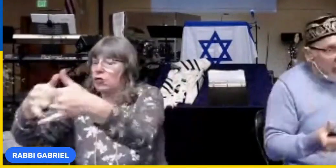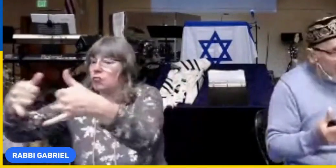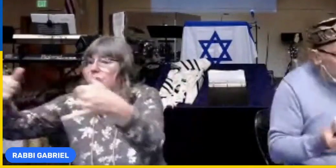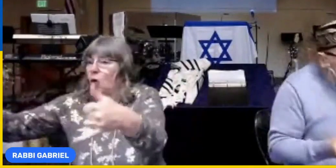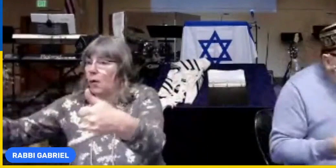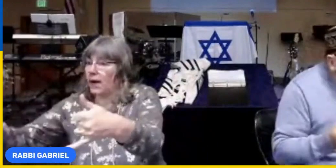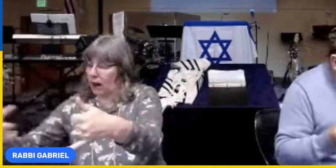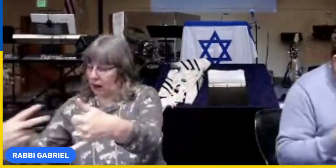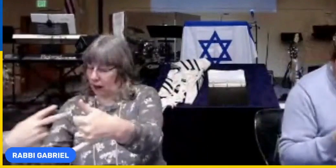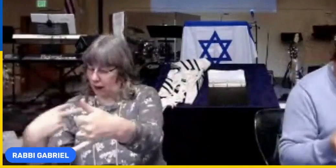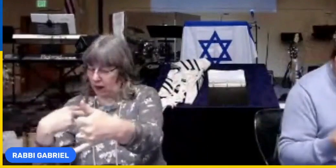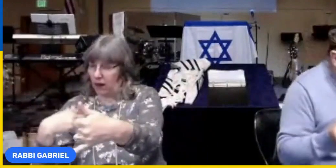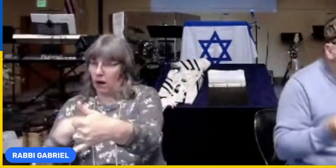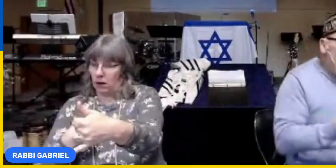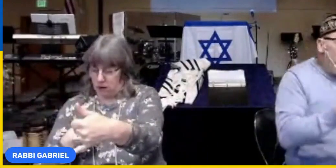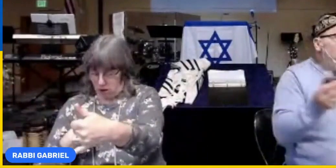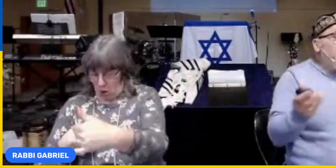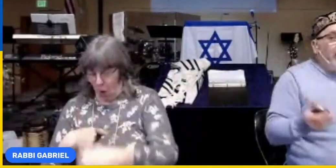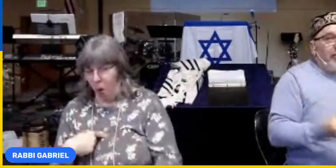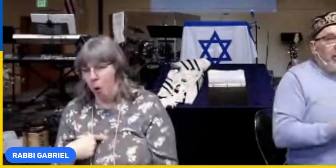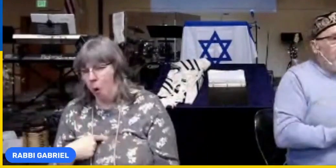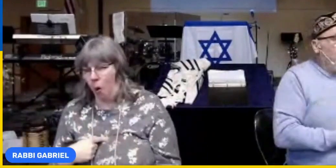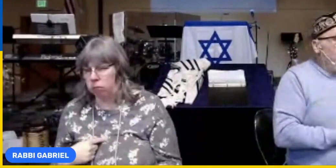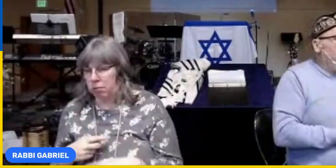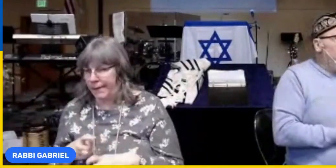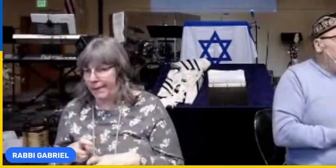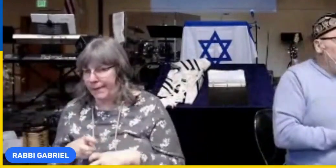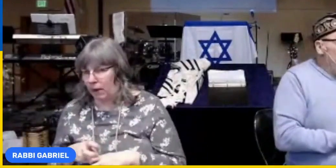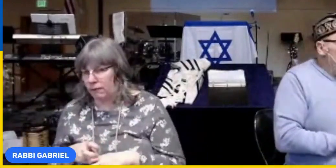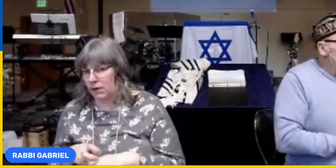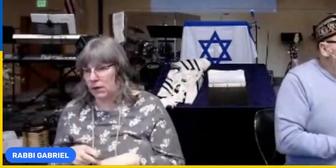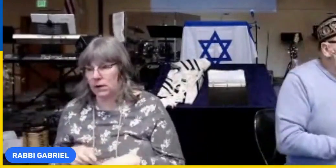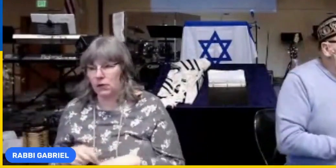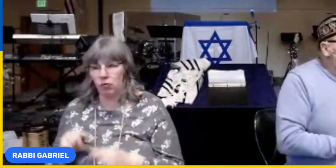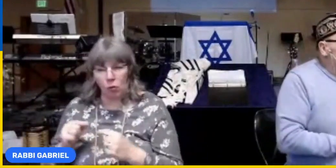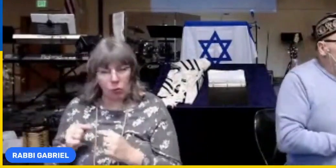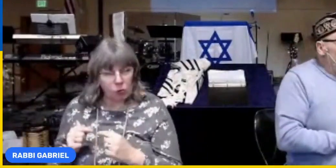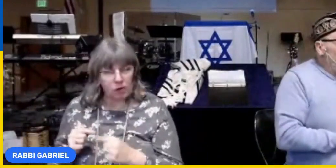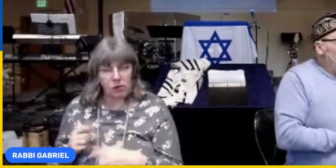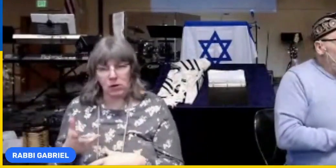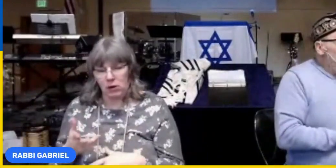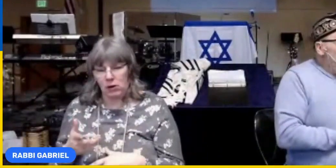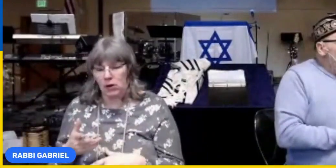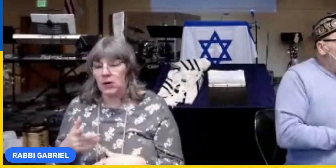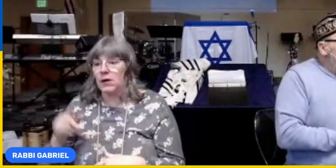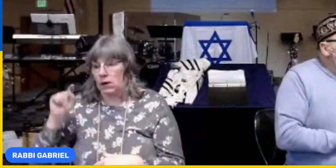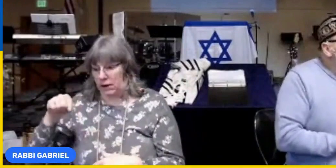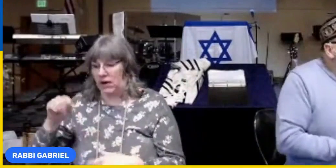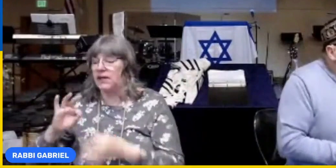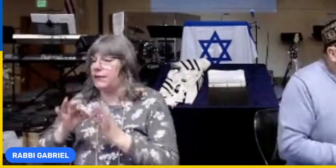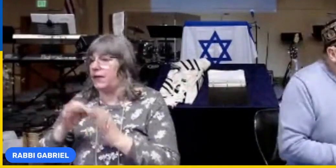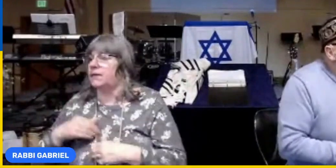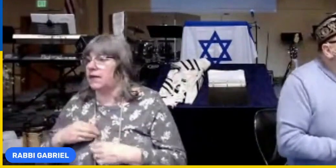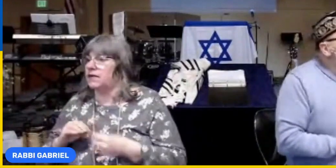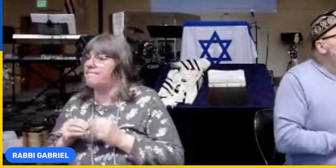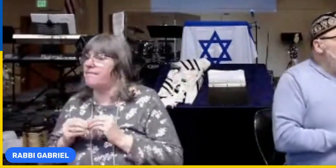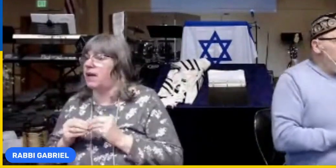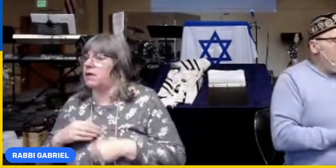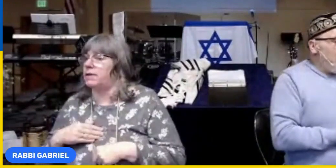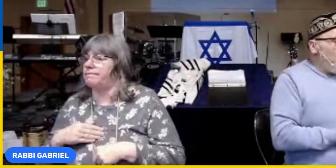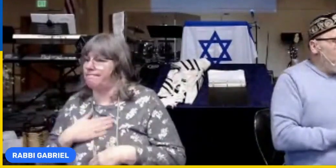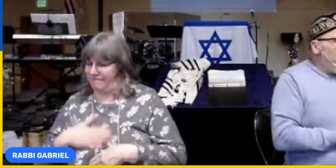for each one to clean their own egg on their own face might be different. You know, so the mirror of the